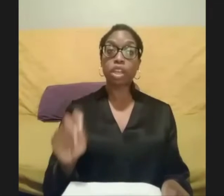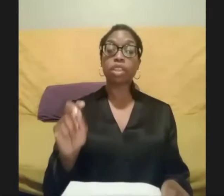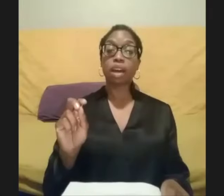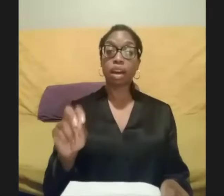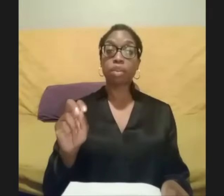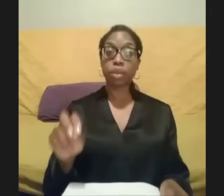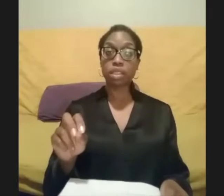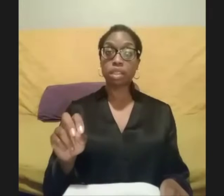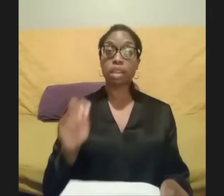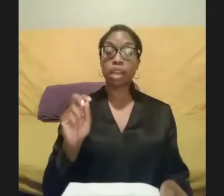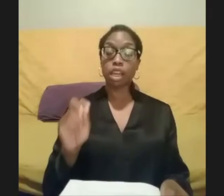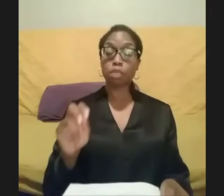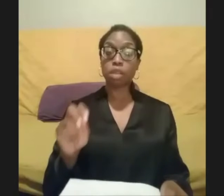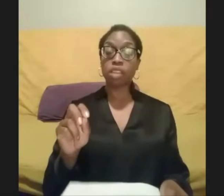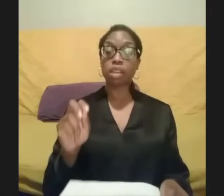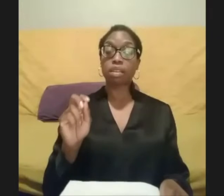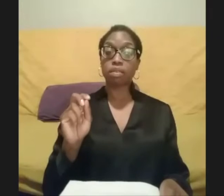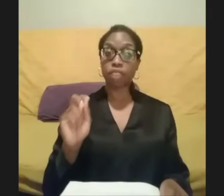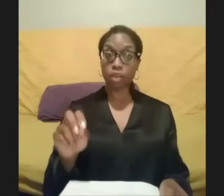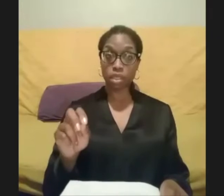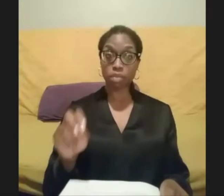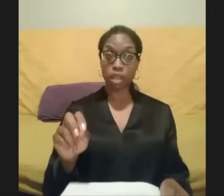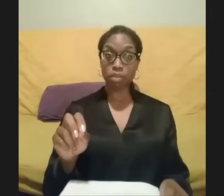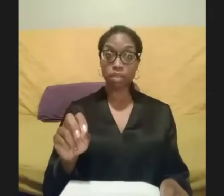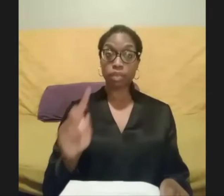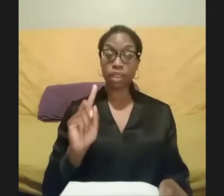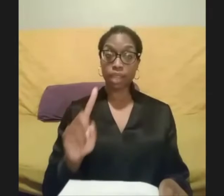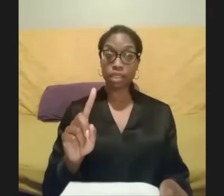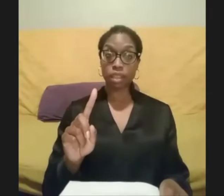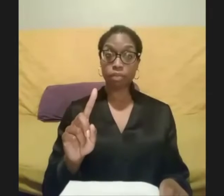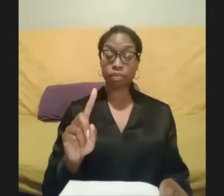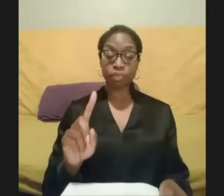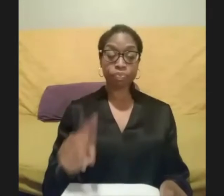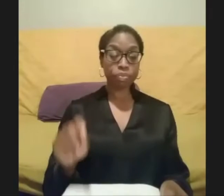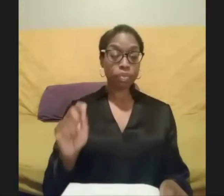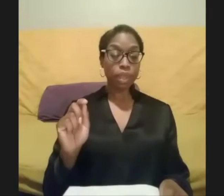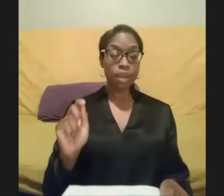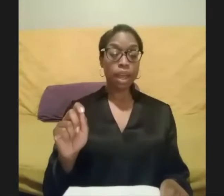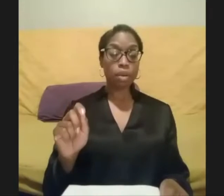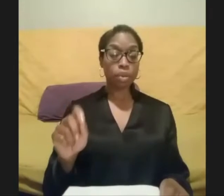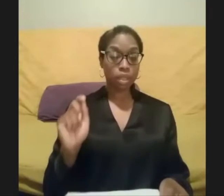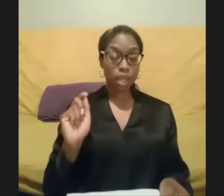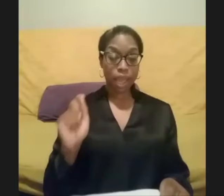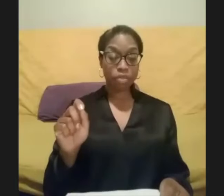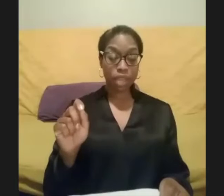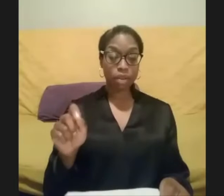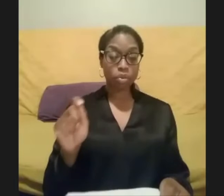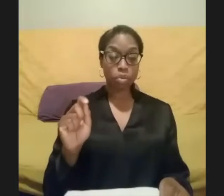the high risk HPV virus subtypes. That's key. Now, after that, we move on